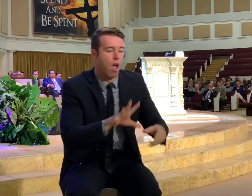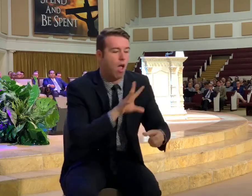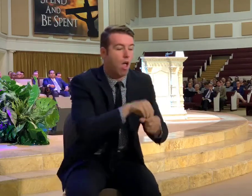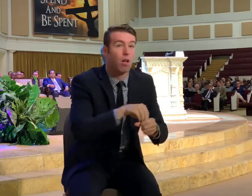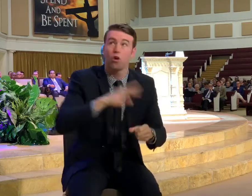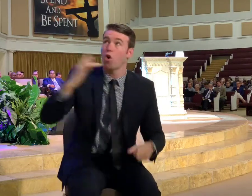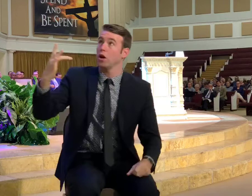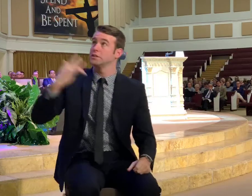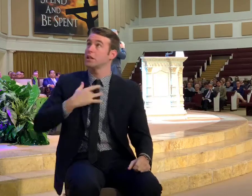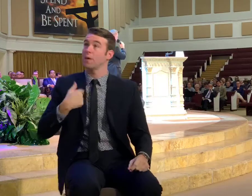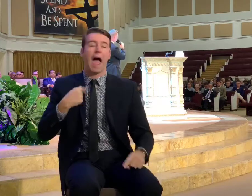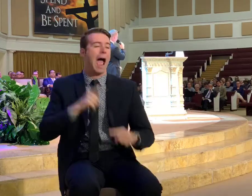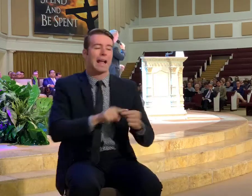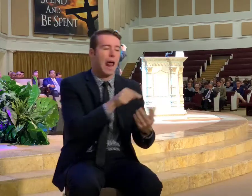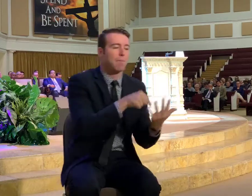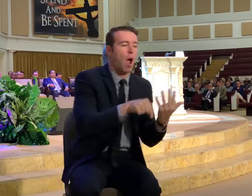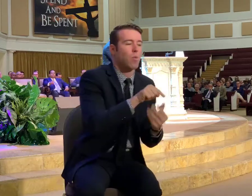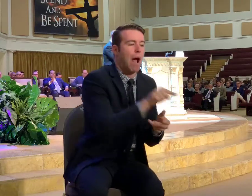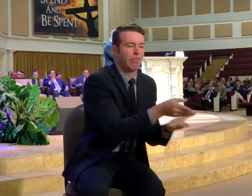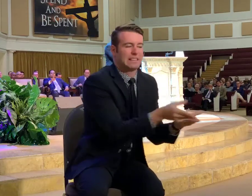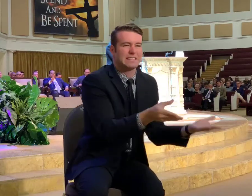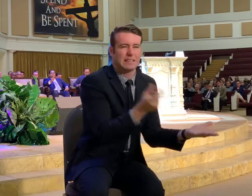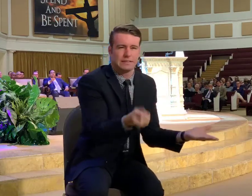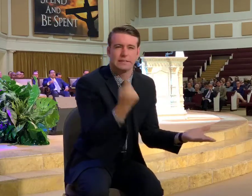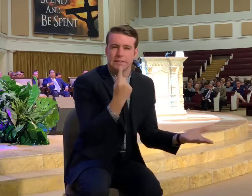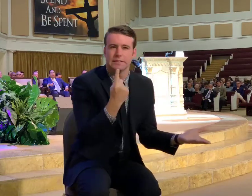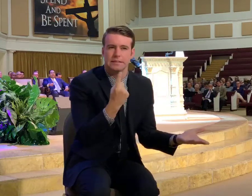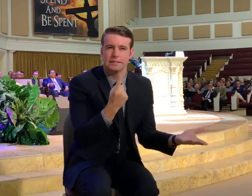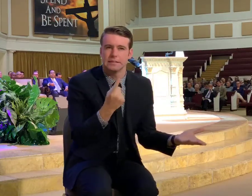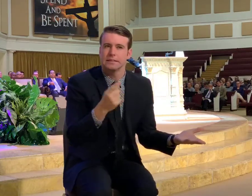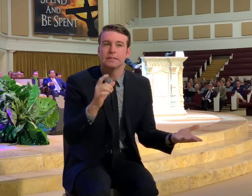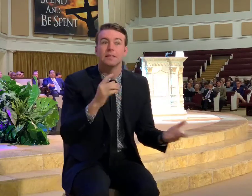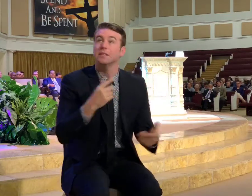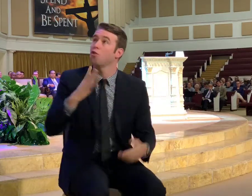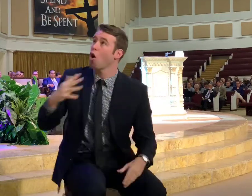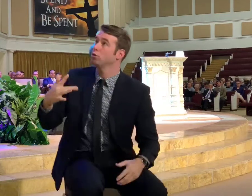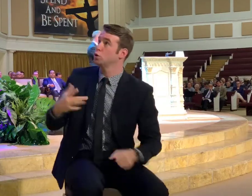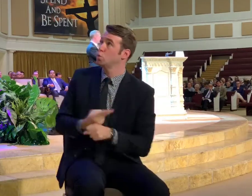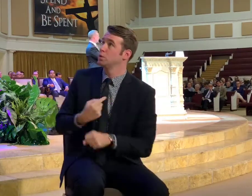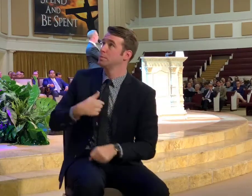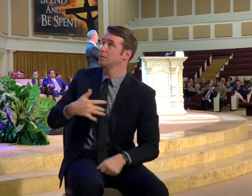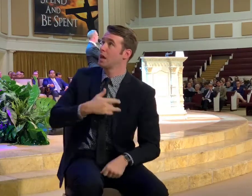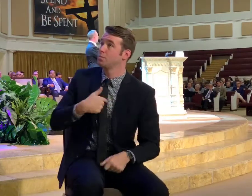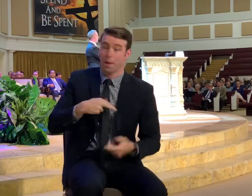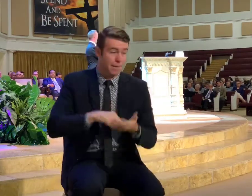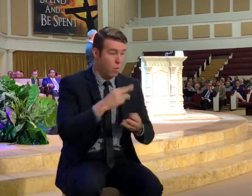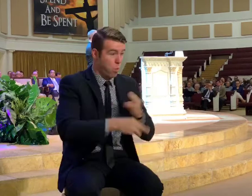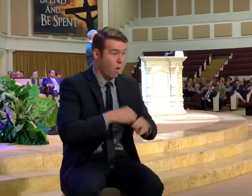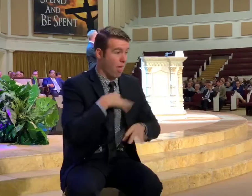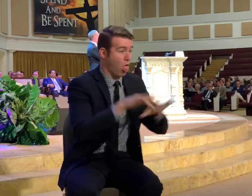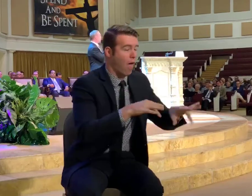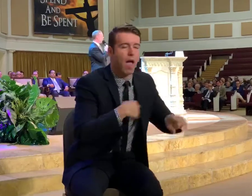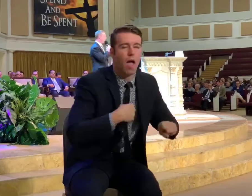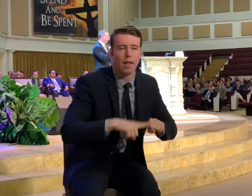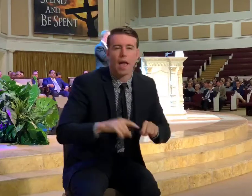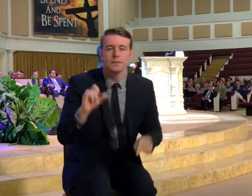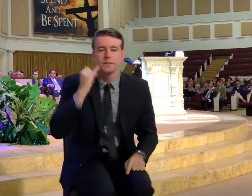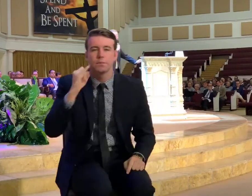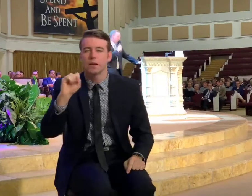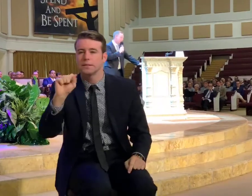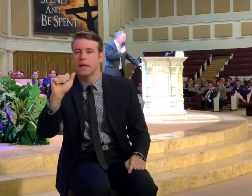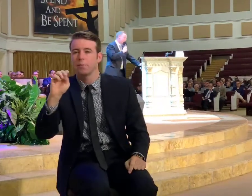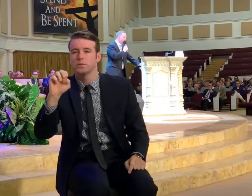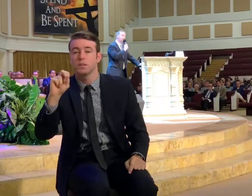we shouldn't be around and some things that we just should not touch. Amen. And finally, number three, he